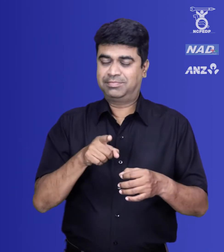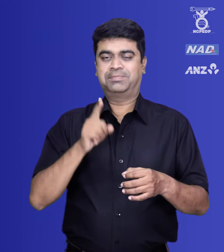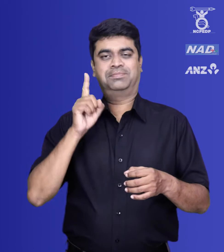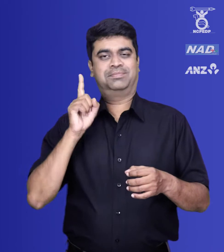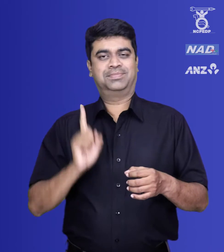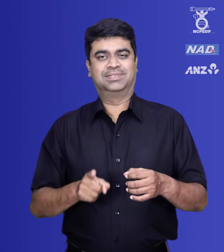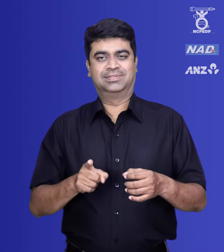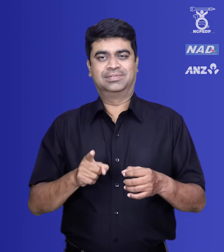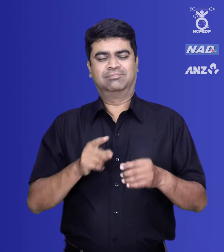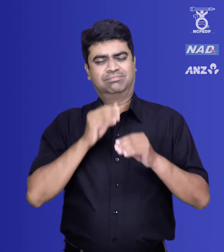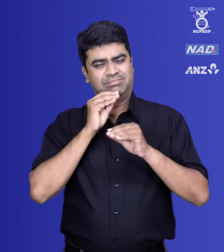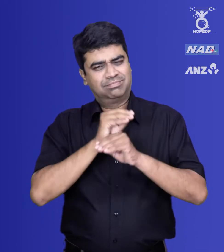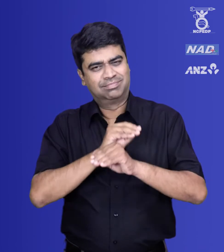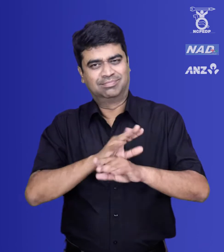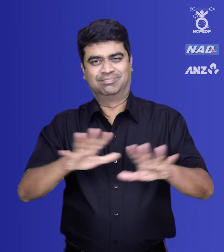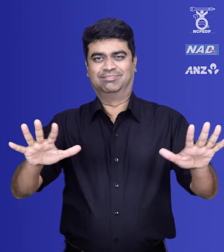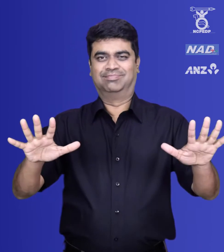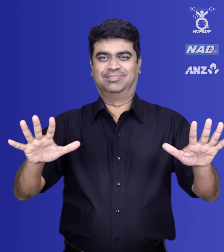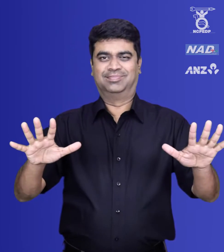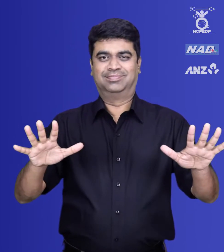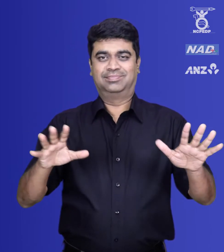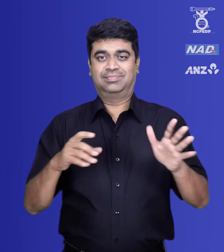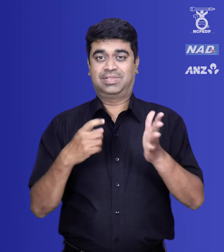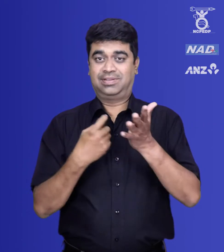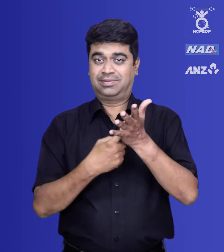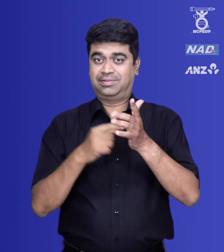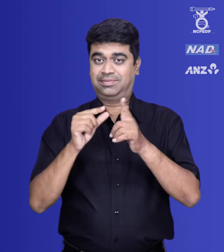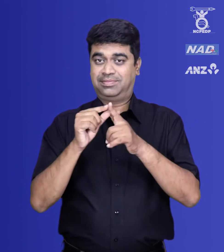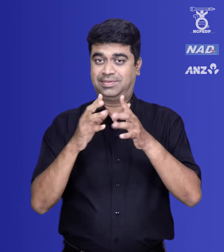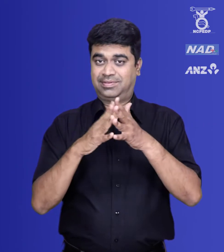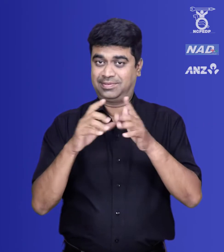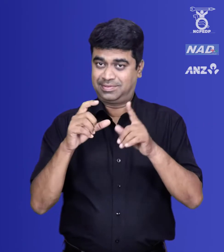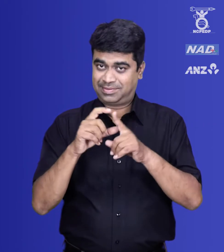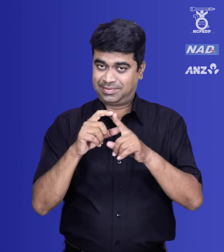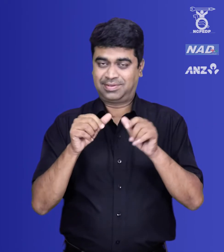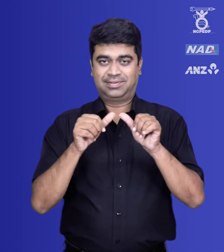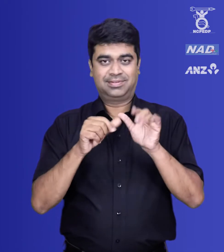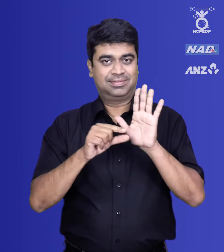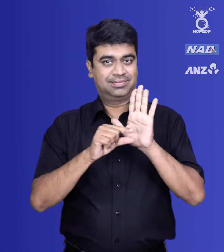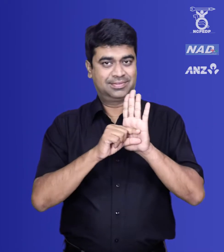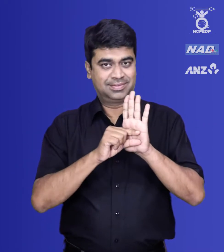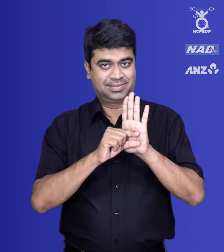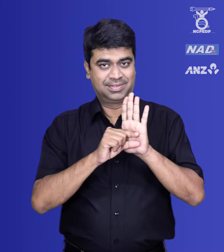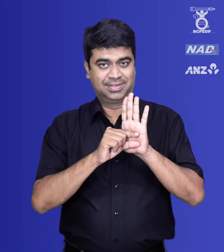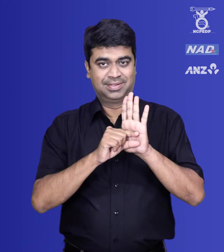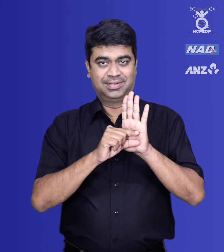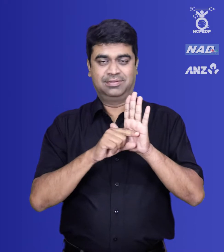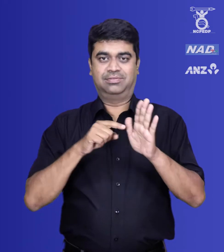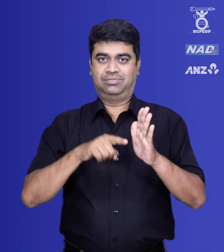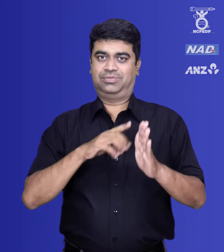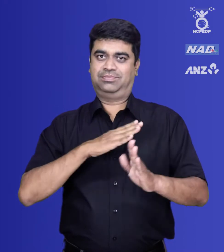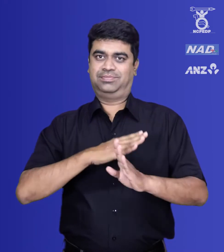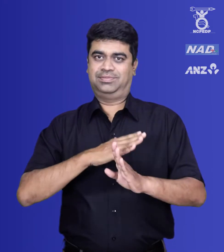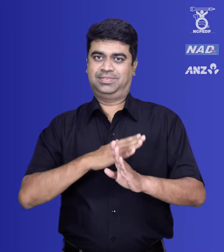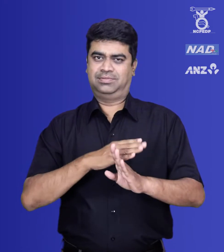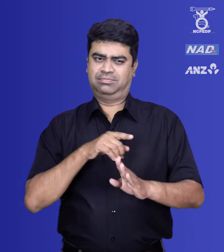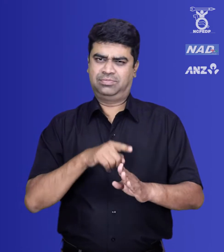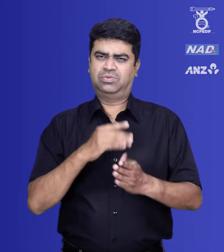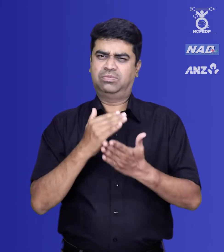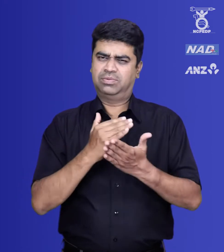or promote awareness campaigns and sensitization programs to ensure that the rights of the persons